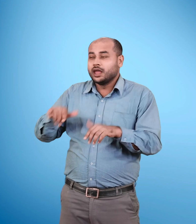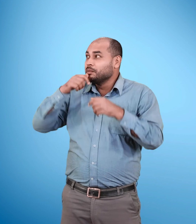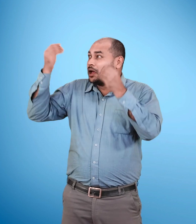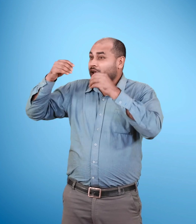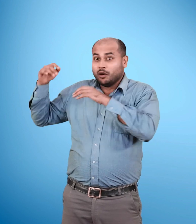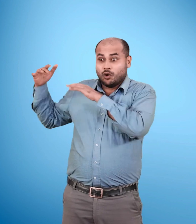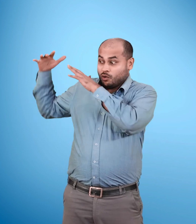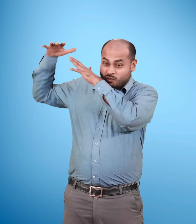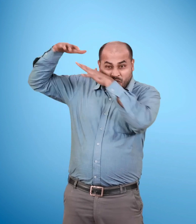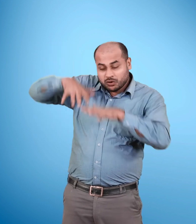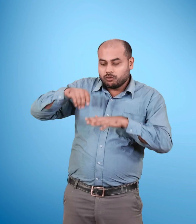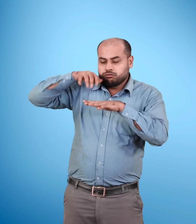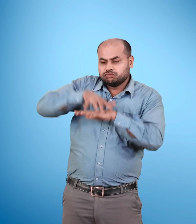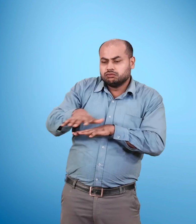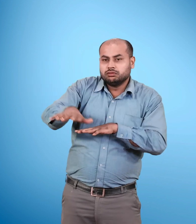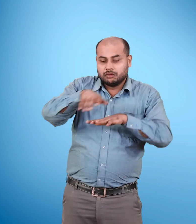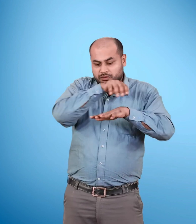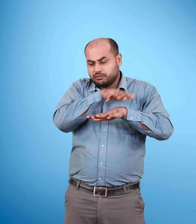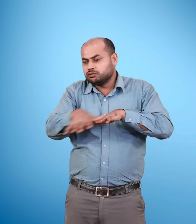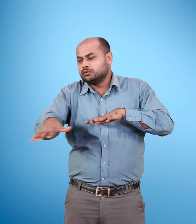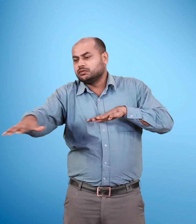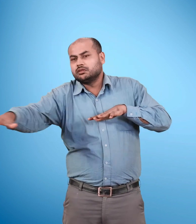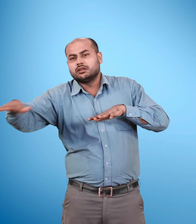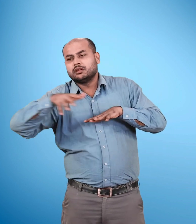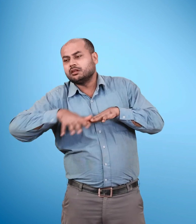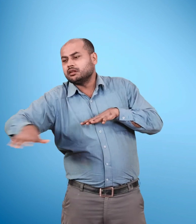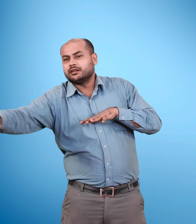the rainwater flows away quickly.